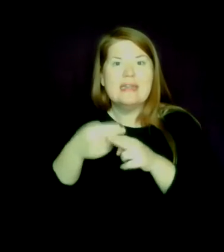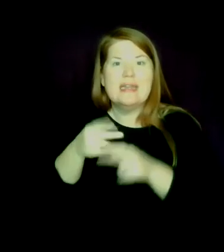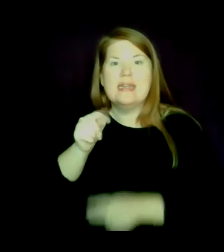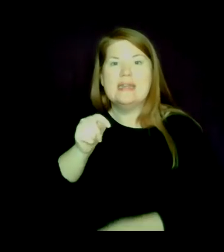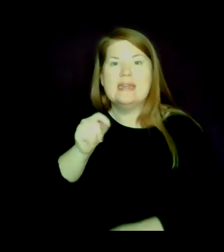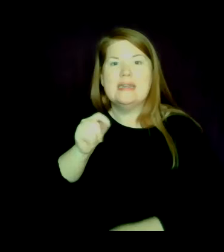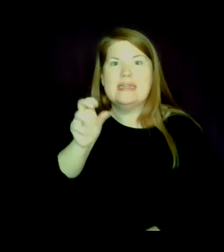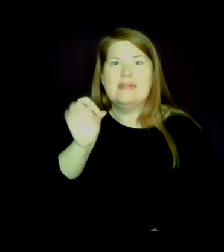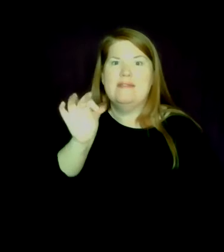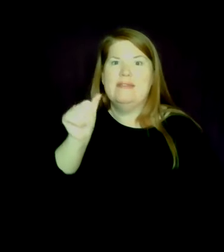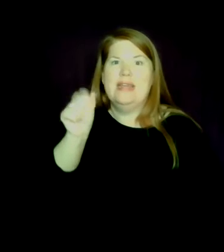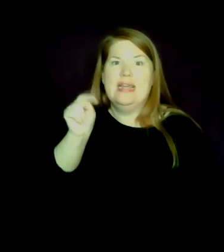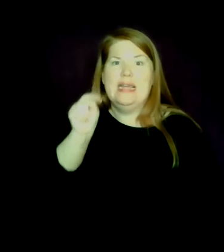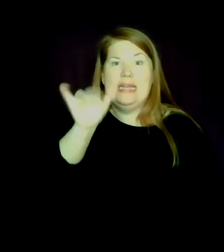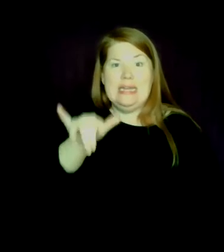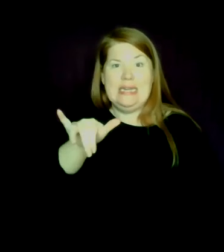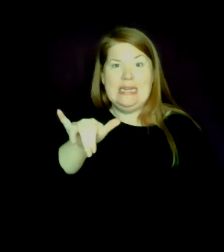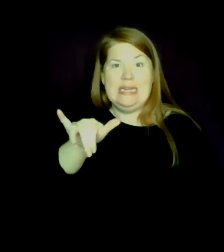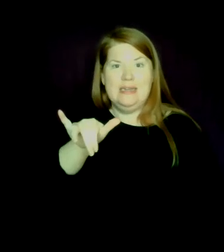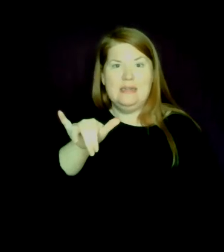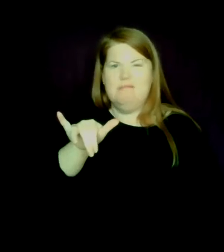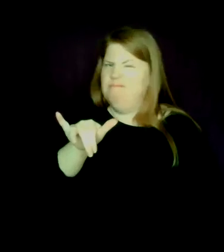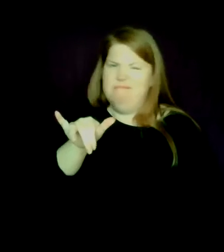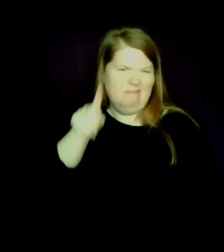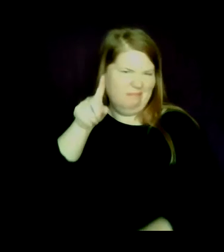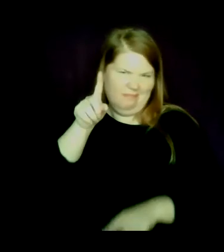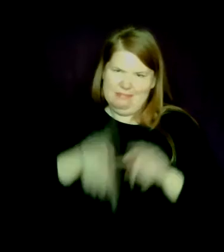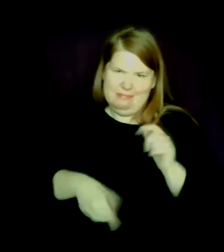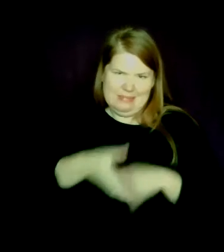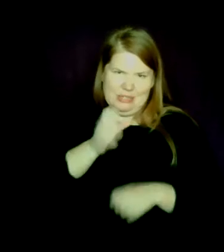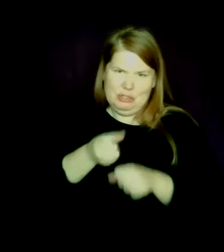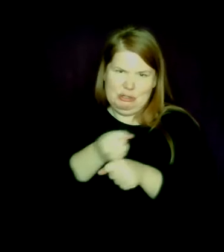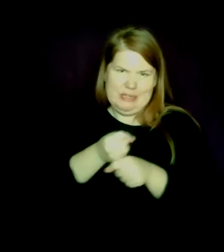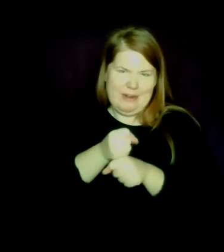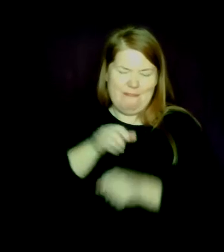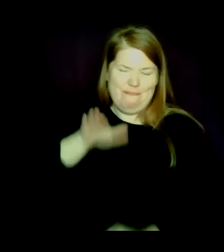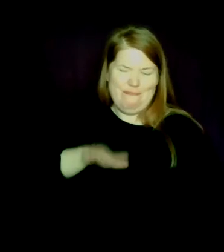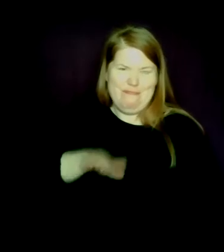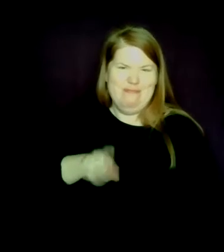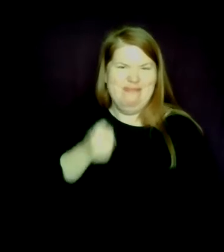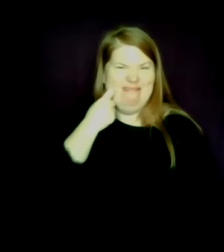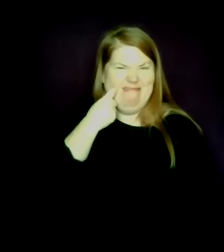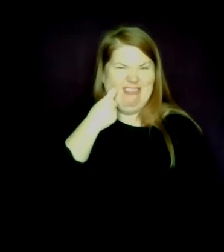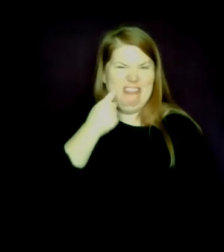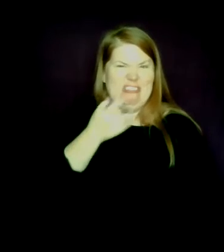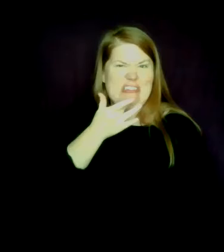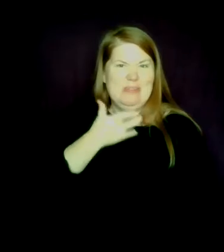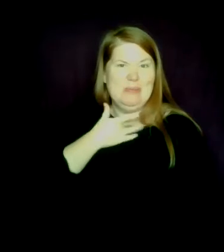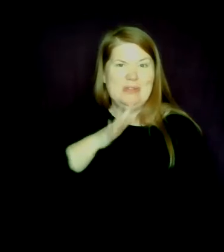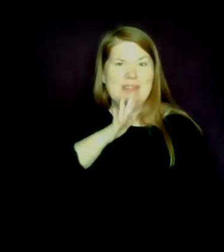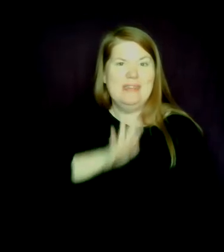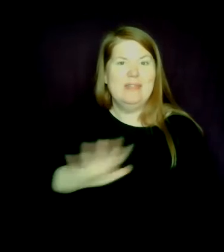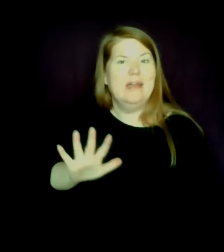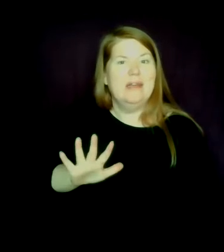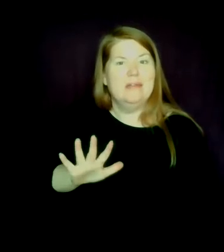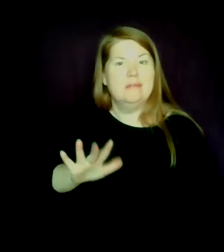coffee. Tiffany lives in my building, and she just turned 5. She always has her thumb in her